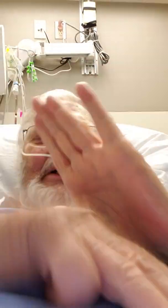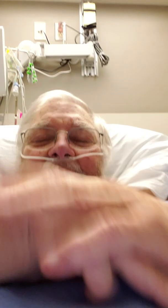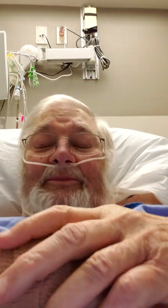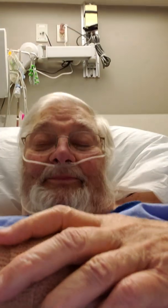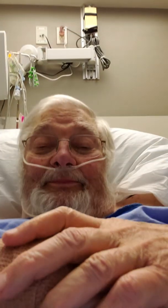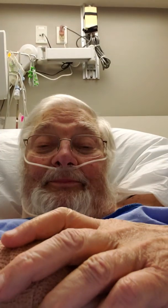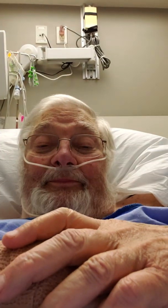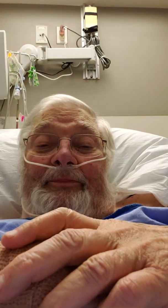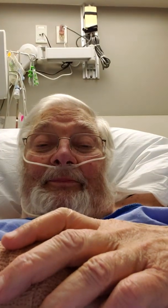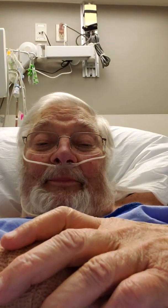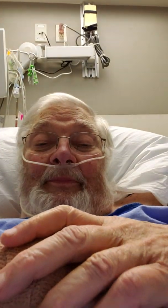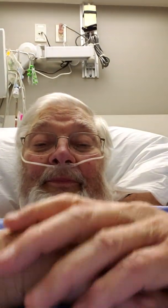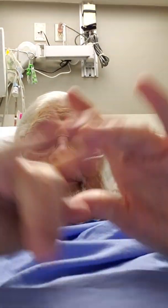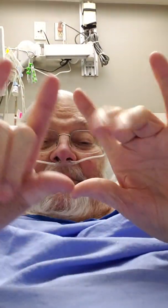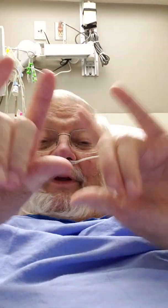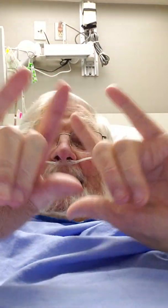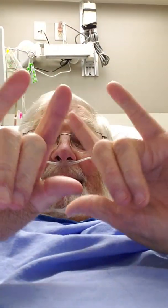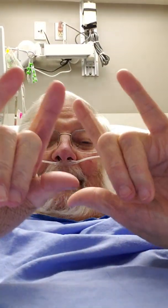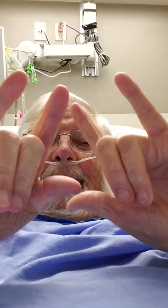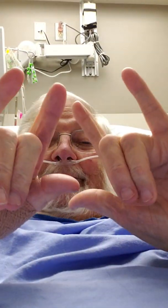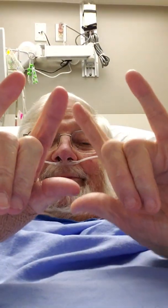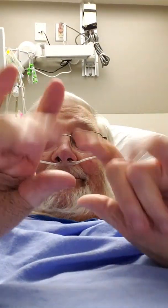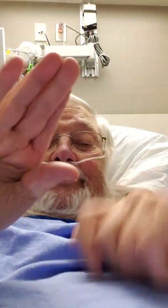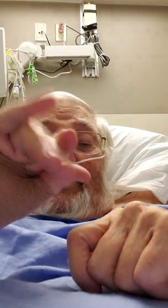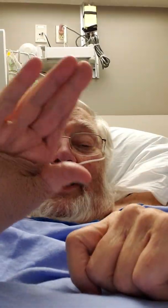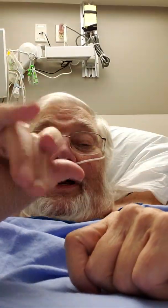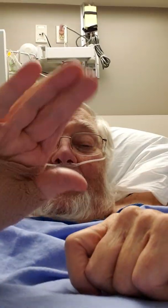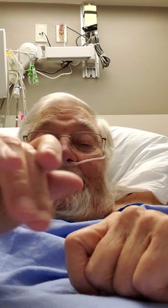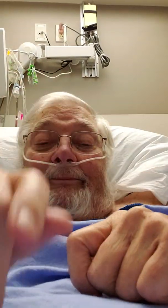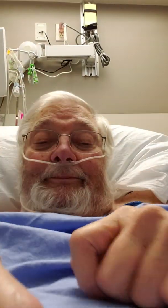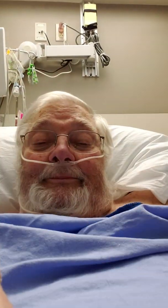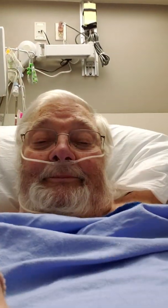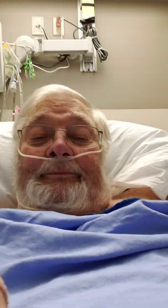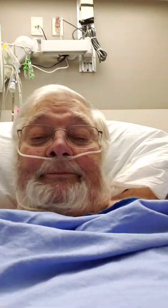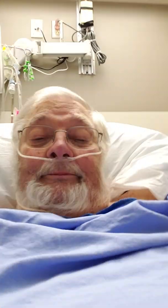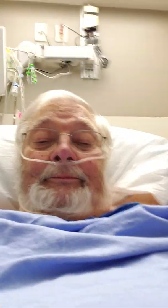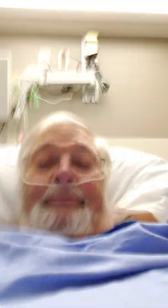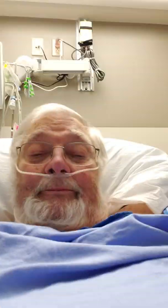Monitor. I love you. Bye.